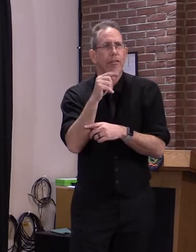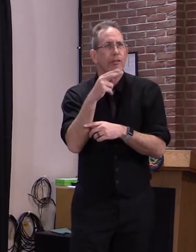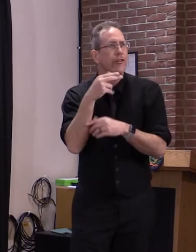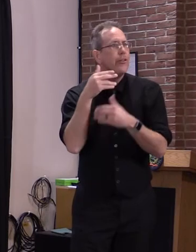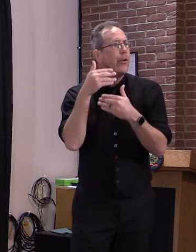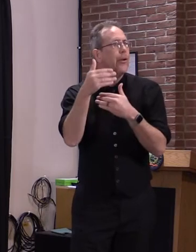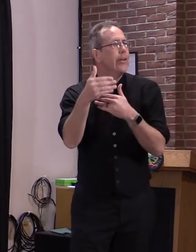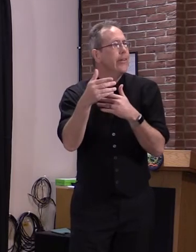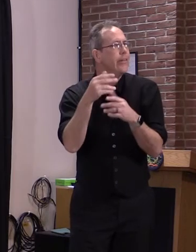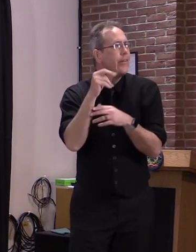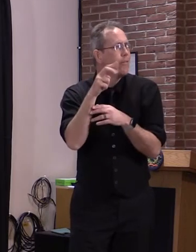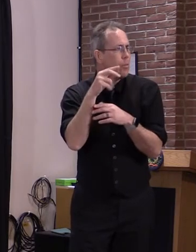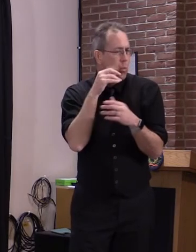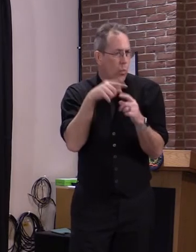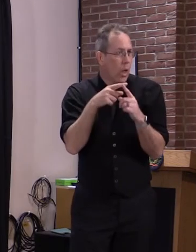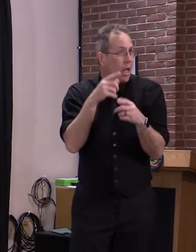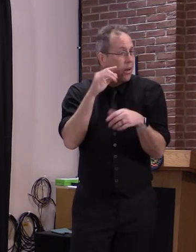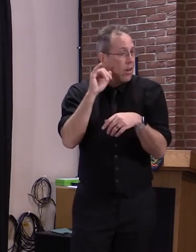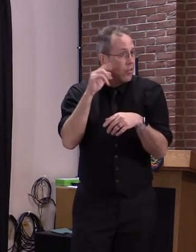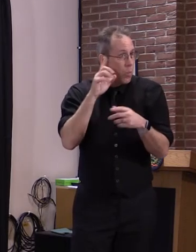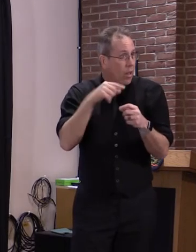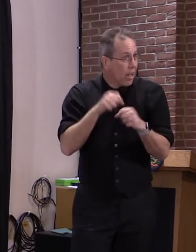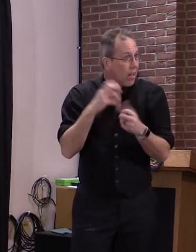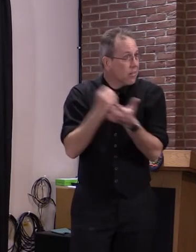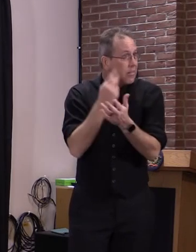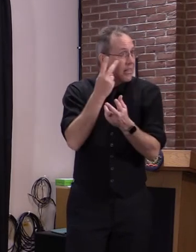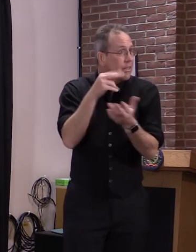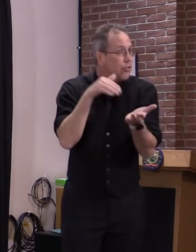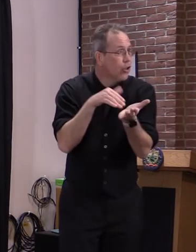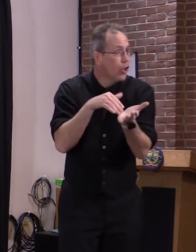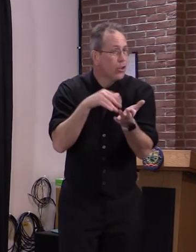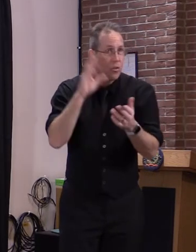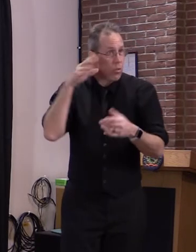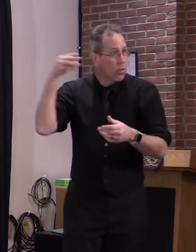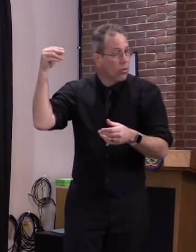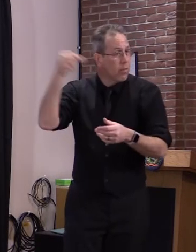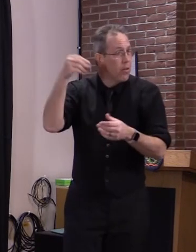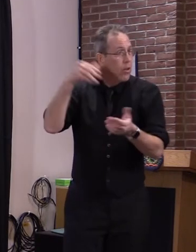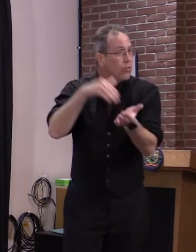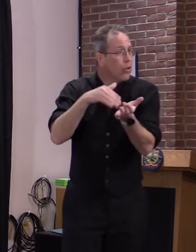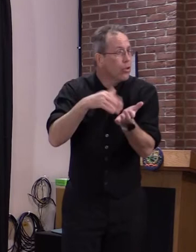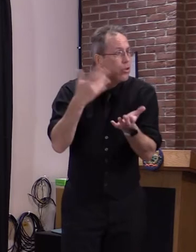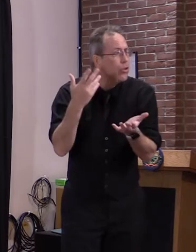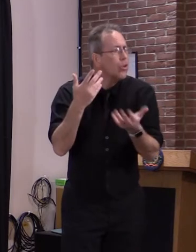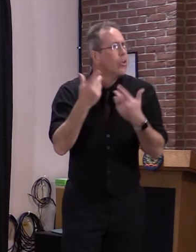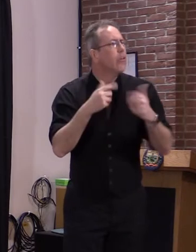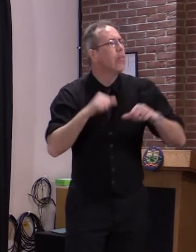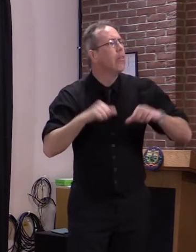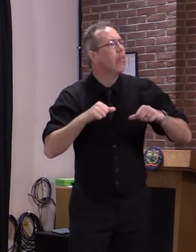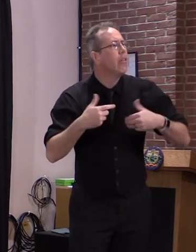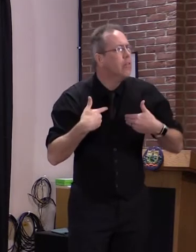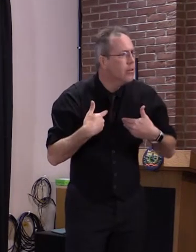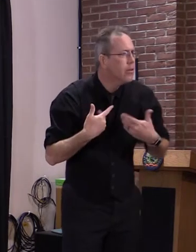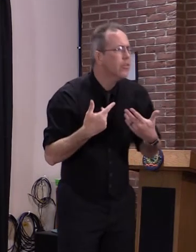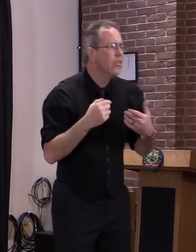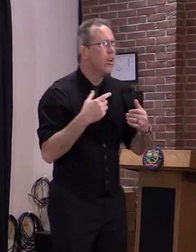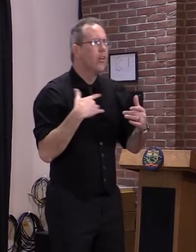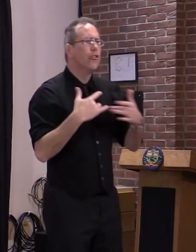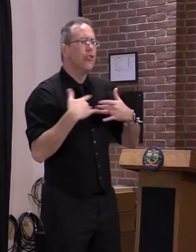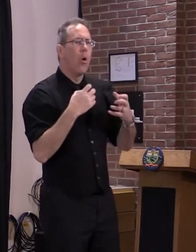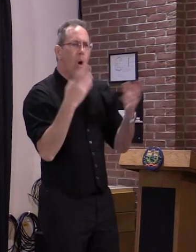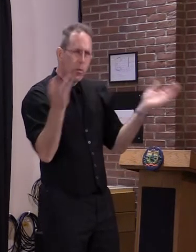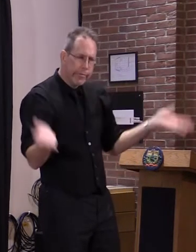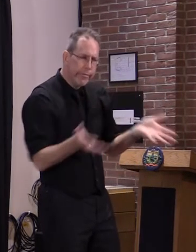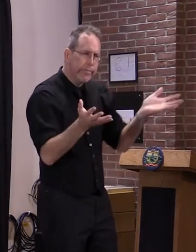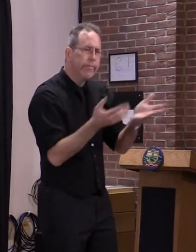means for them. But we do want to reiterate that the negotiations are ongoing, that the parties are speaking to each other.